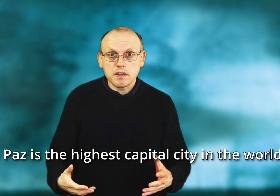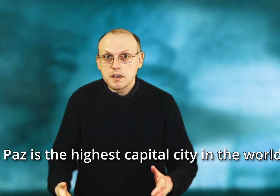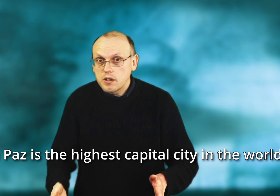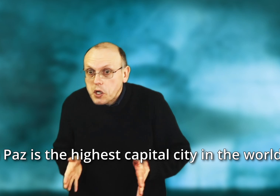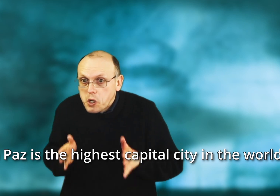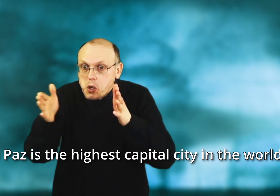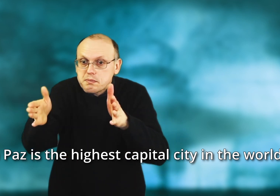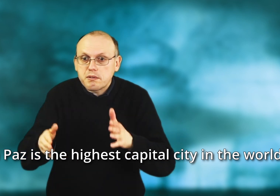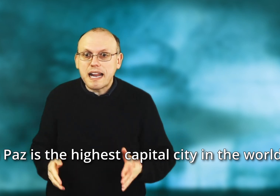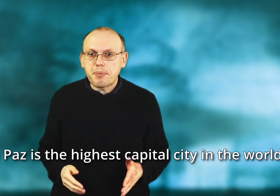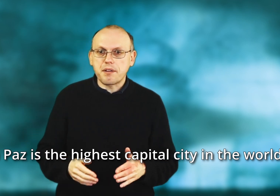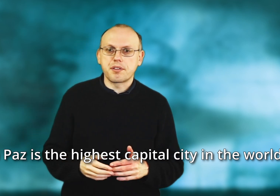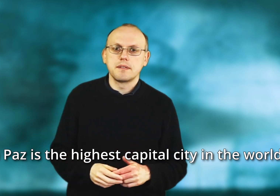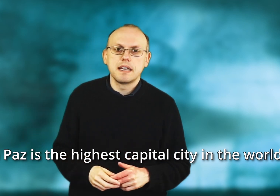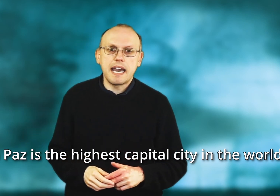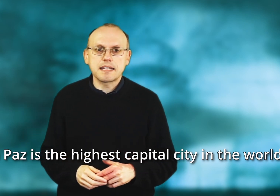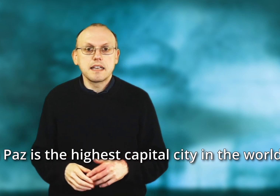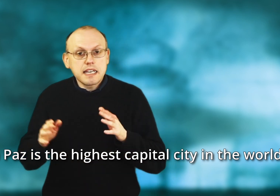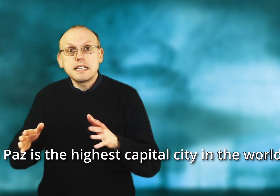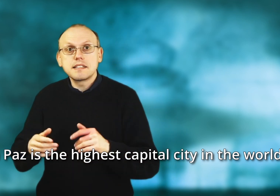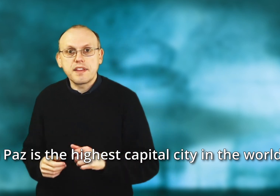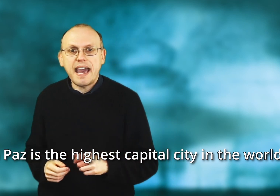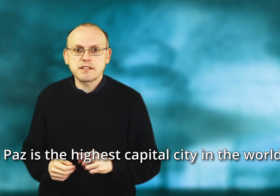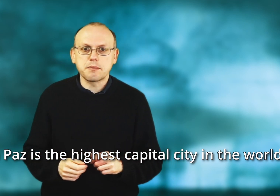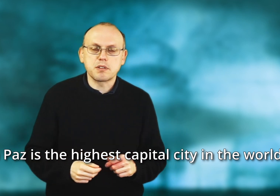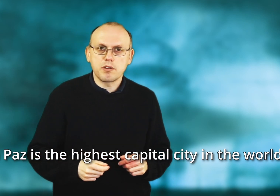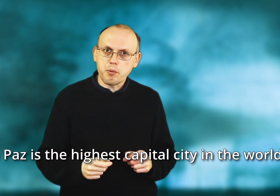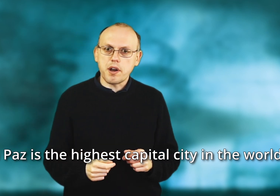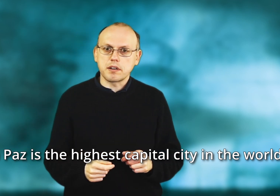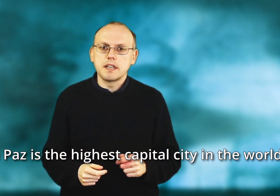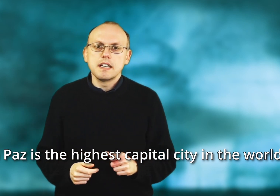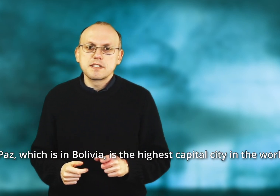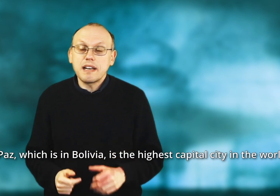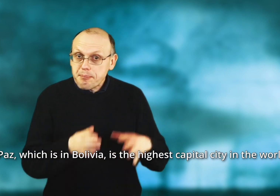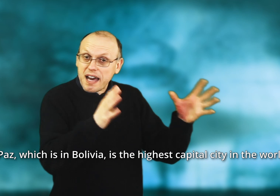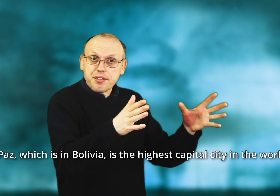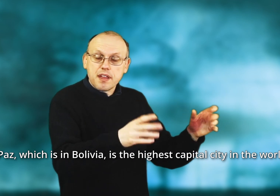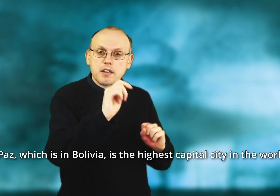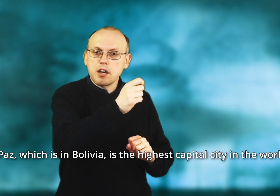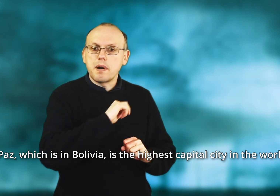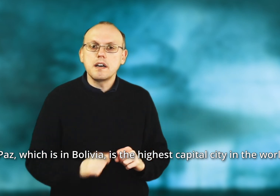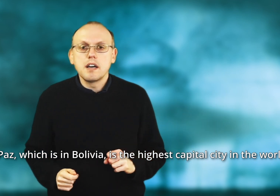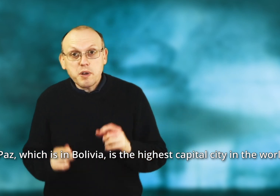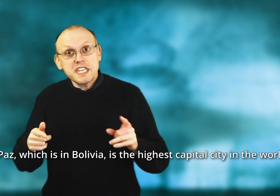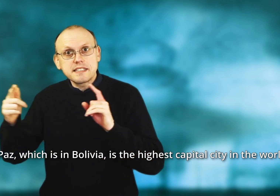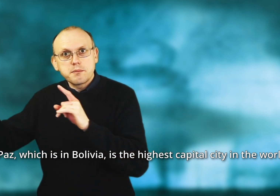a clause between la paz and is the highest capital in the world. So La Paz, comma, which is in